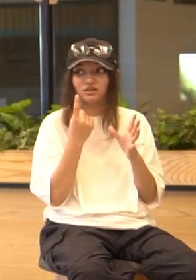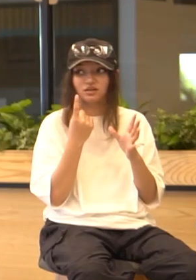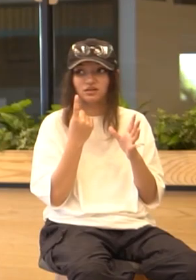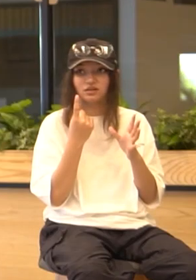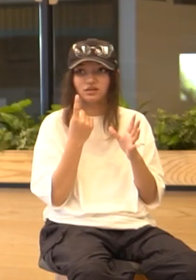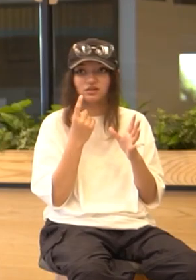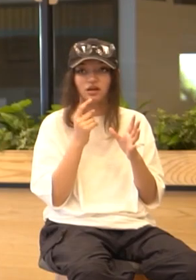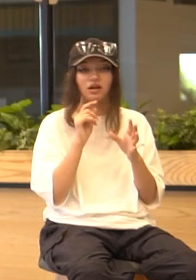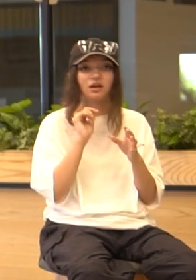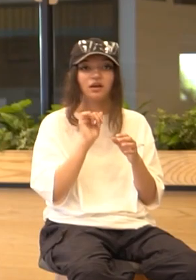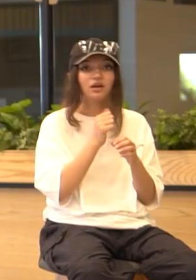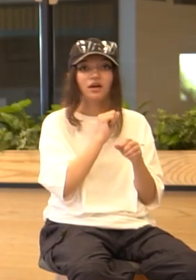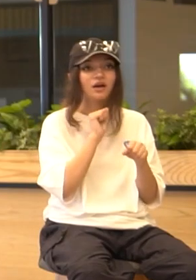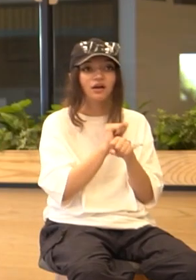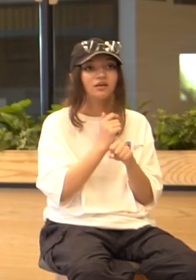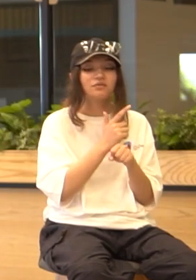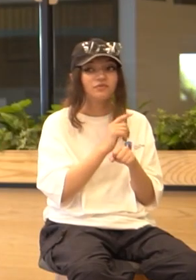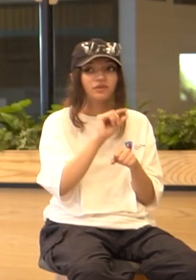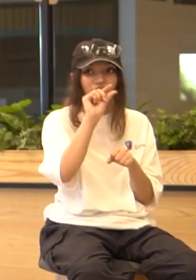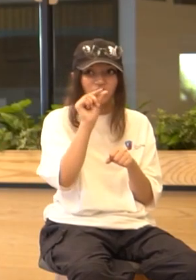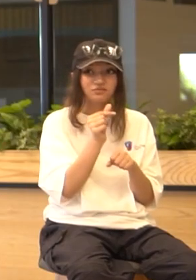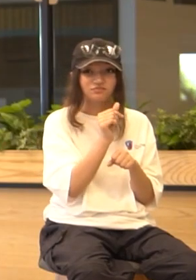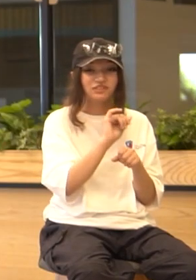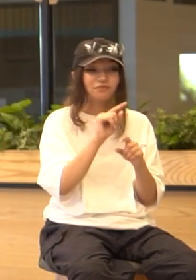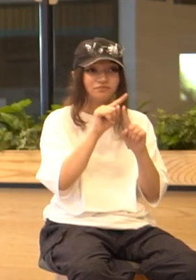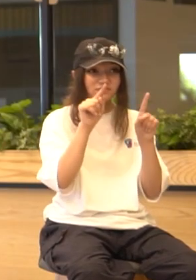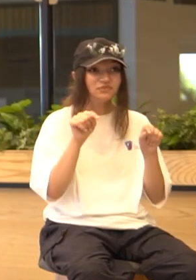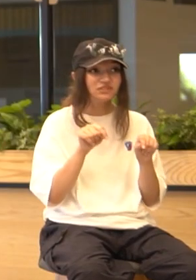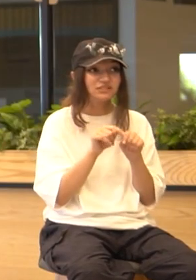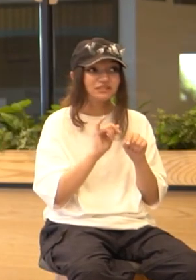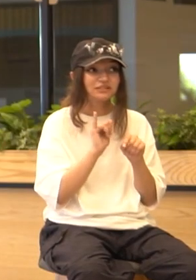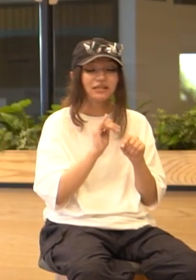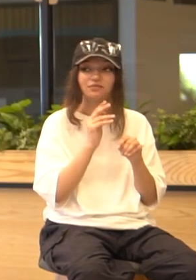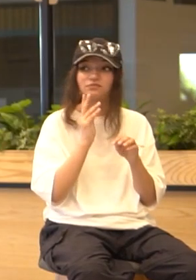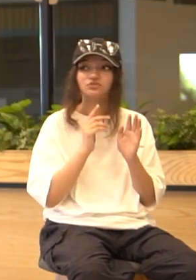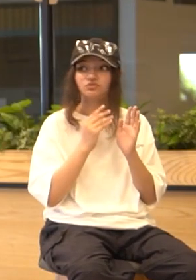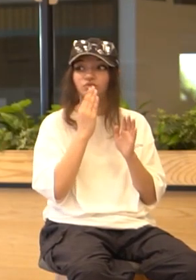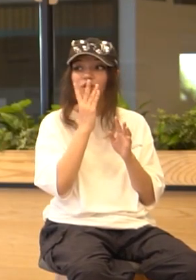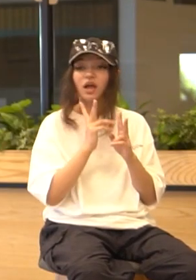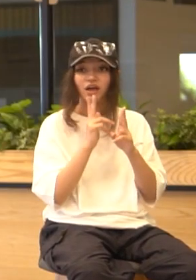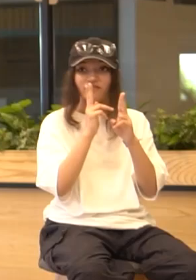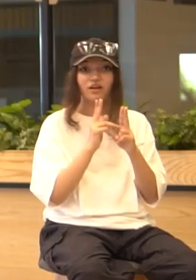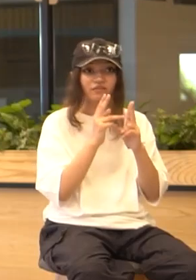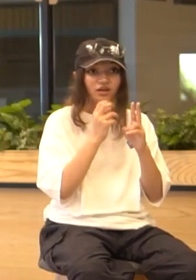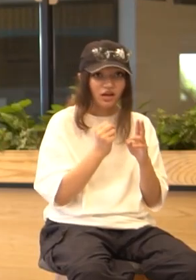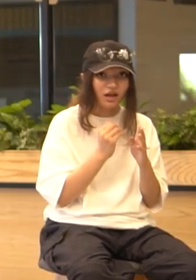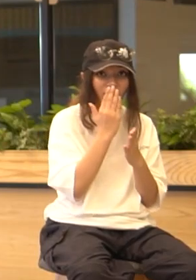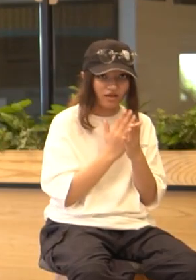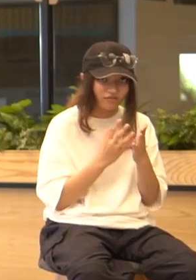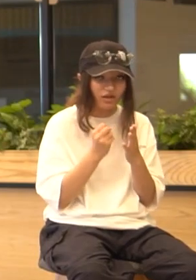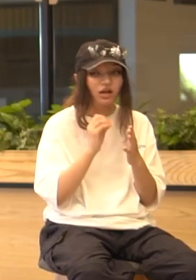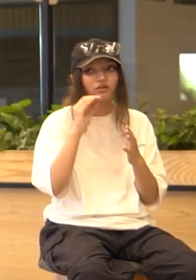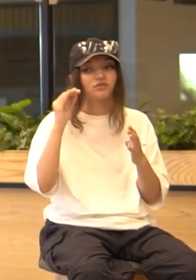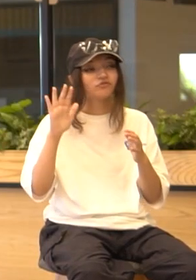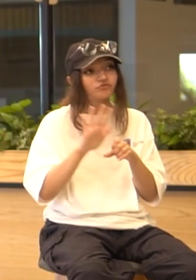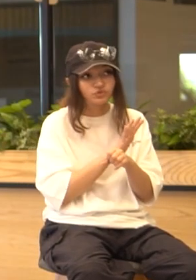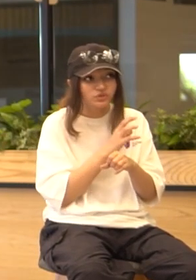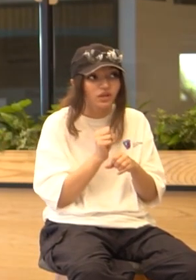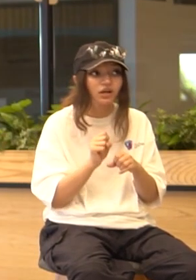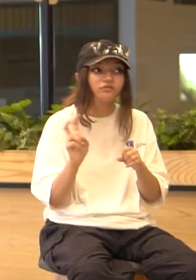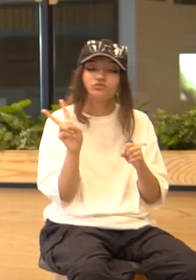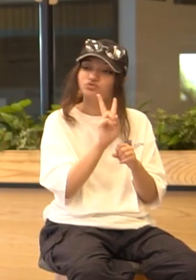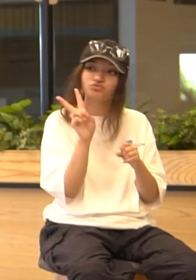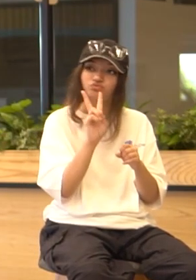easier for you to take I did like the complete faces and the half faces. So yeah, to usme bahut easy tha to actually like